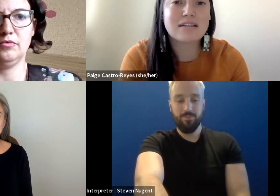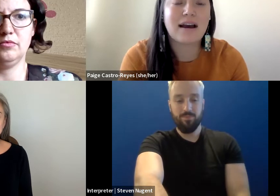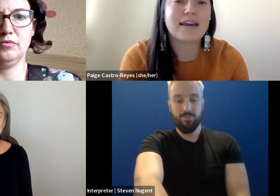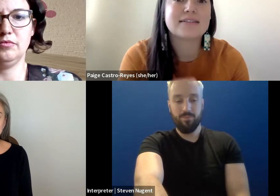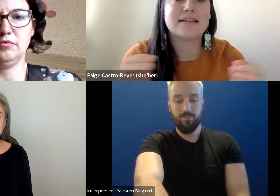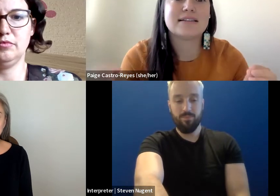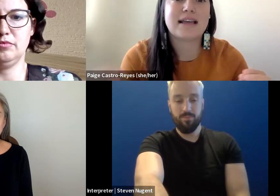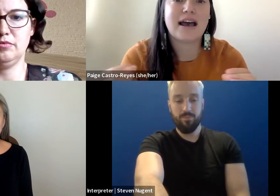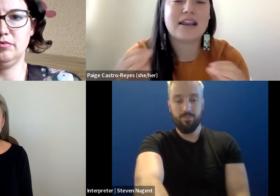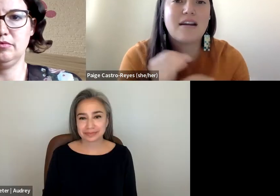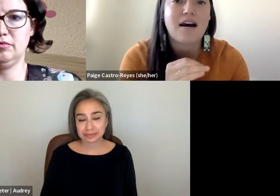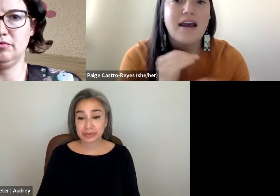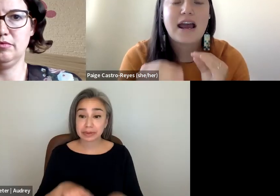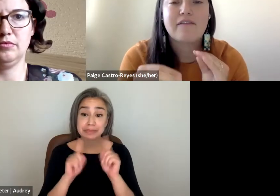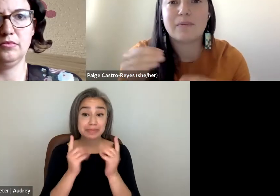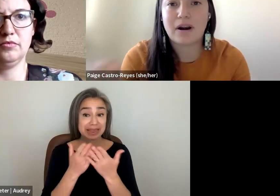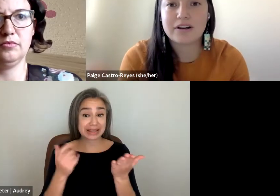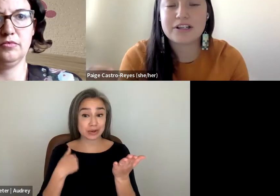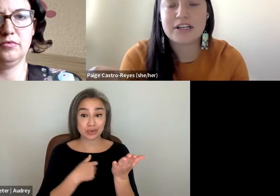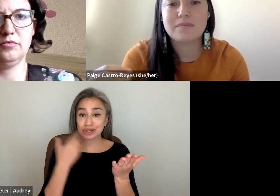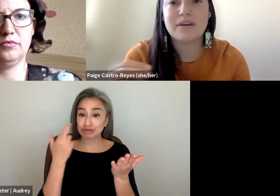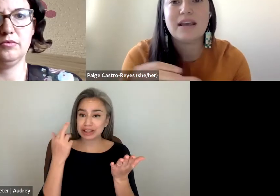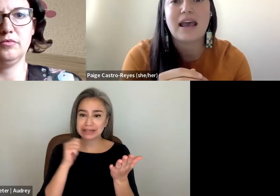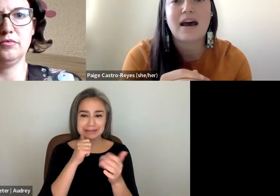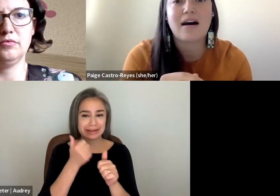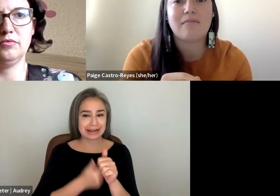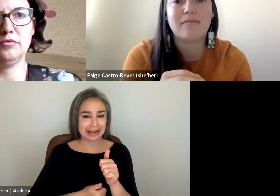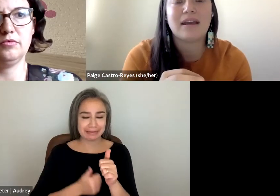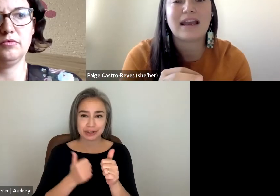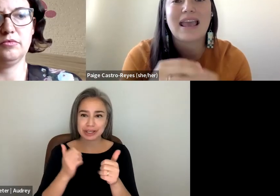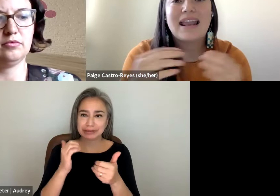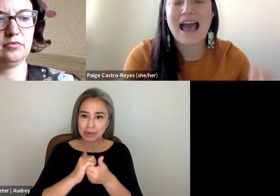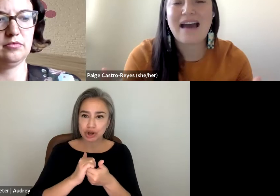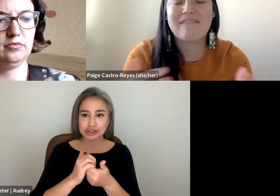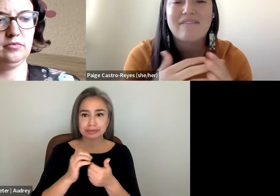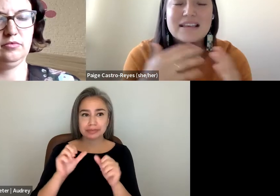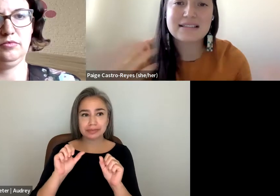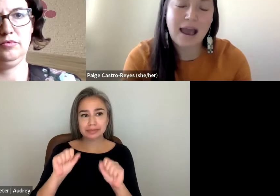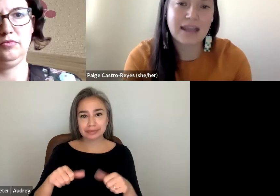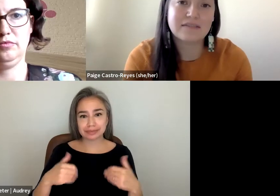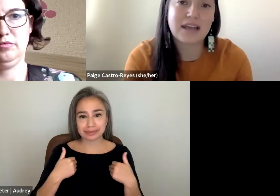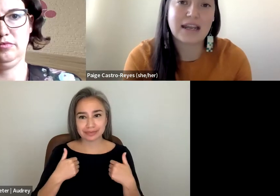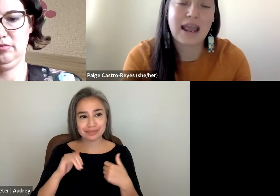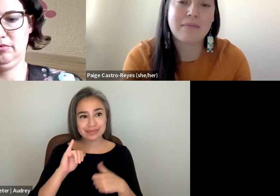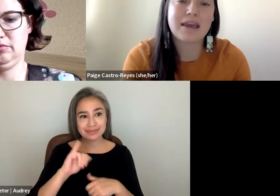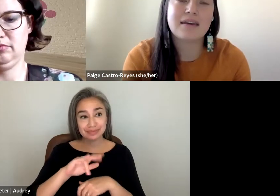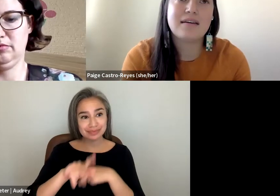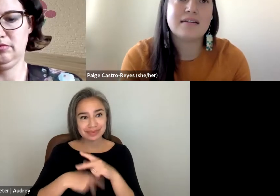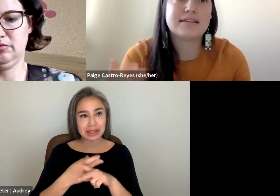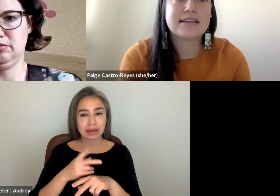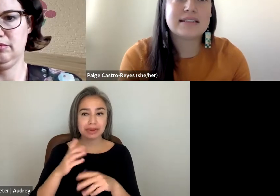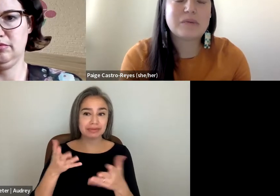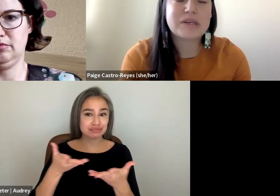we realize is that not every partnership can have this kind of